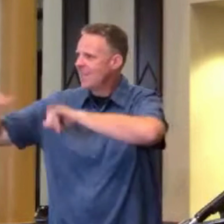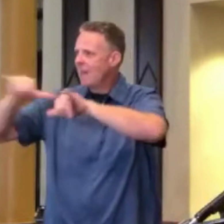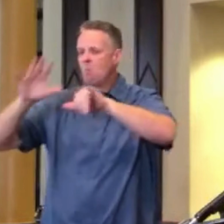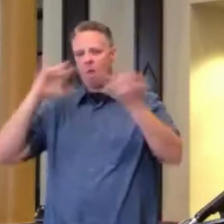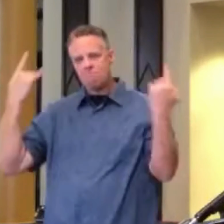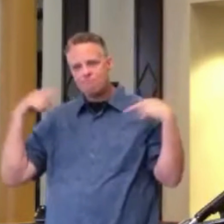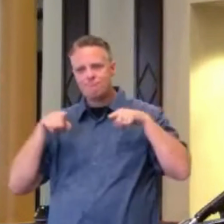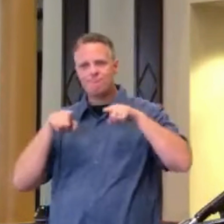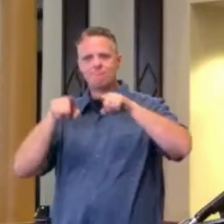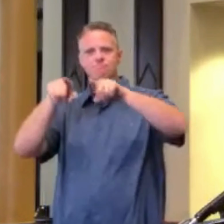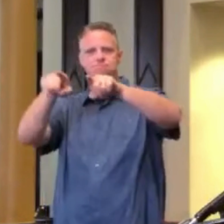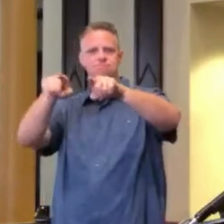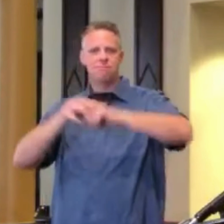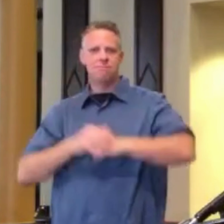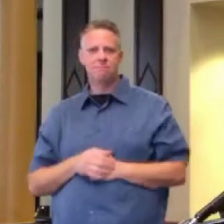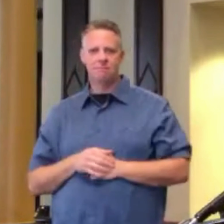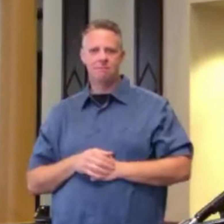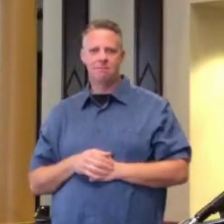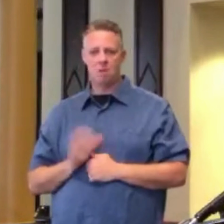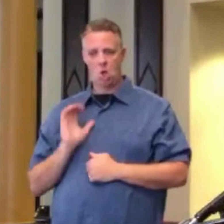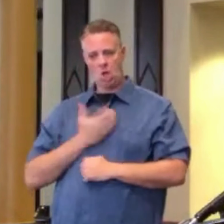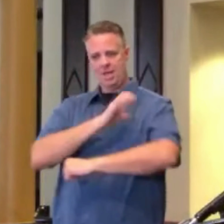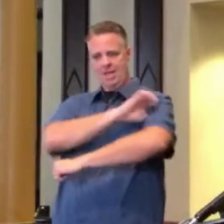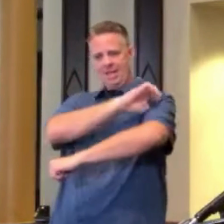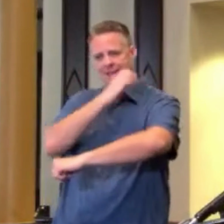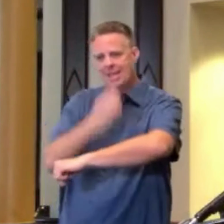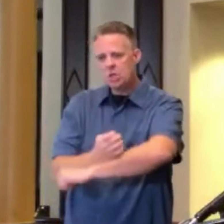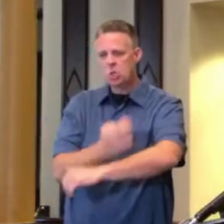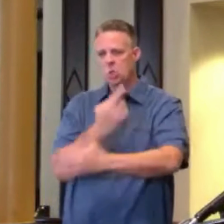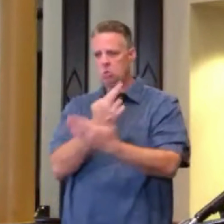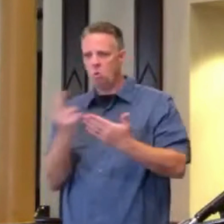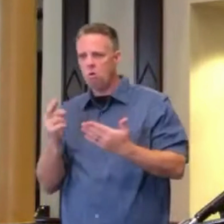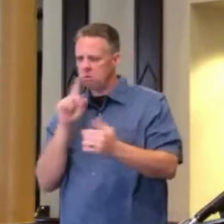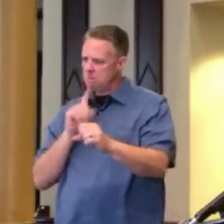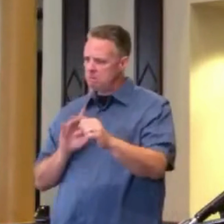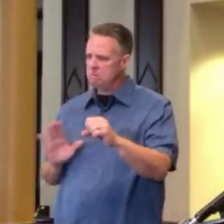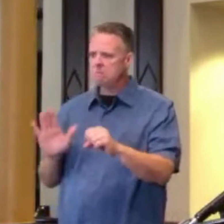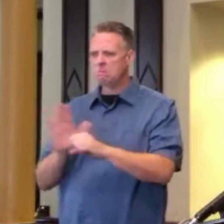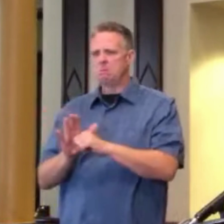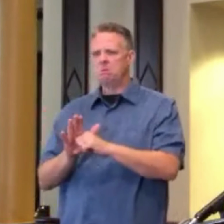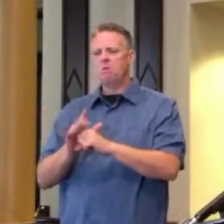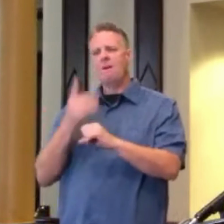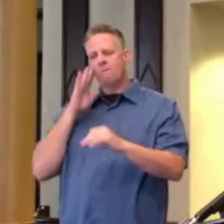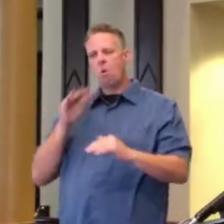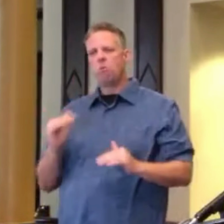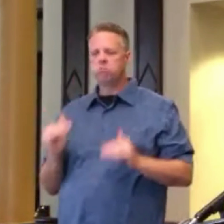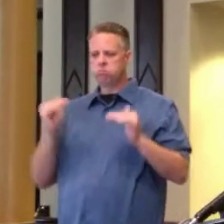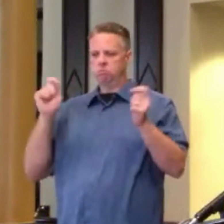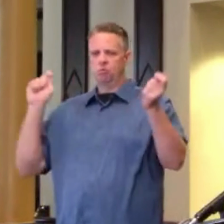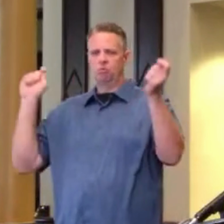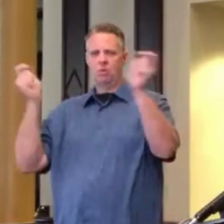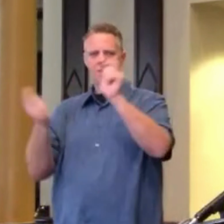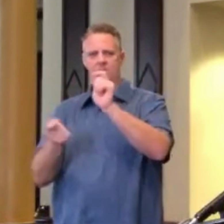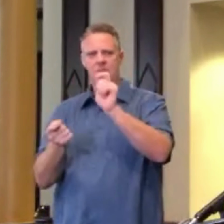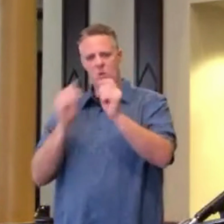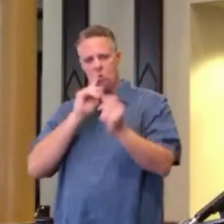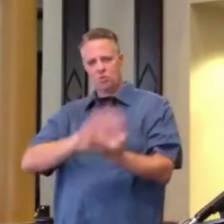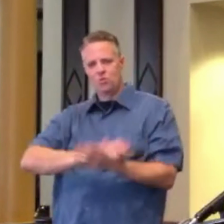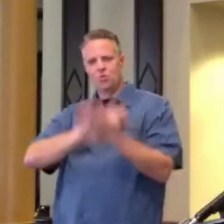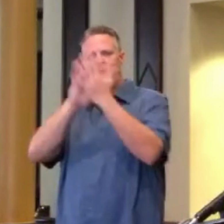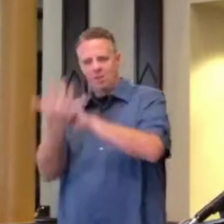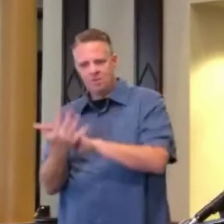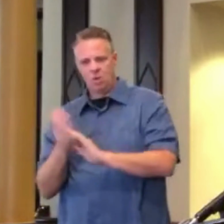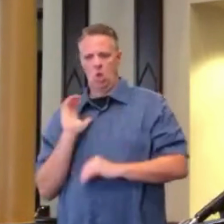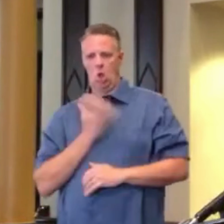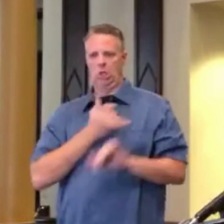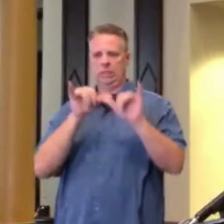together. We must recommit our energy and our resources to advancing the work of reform and the transformation of our